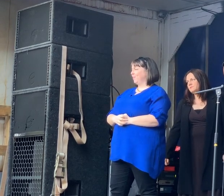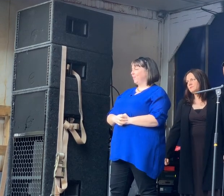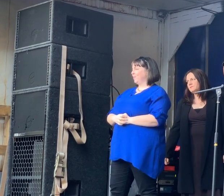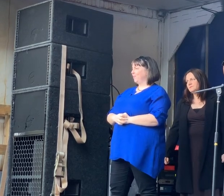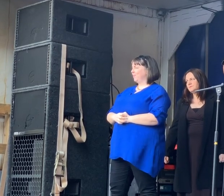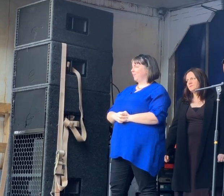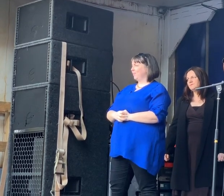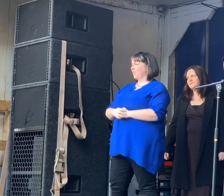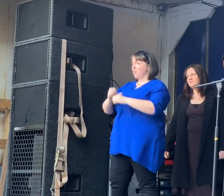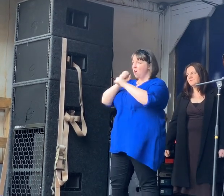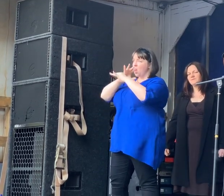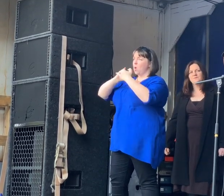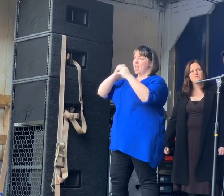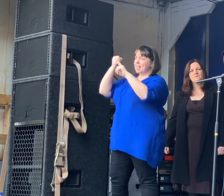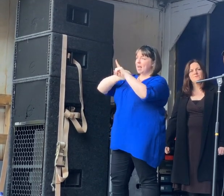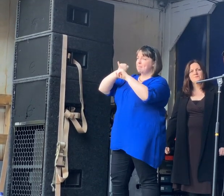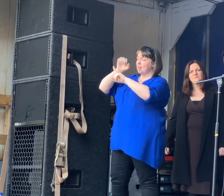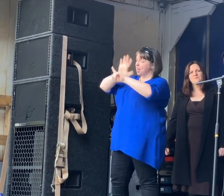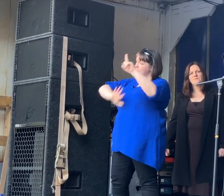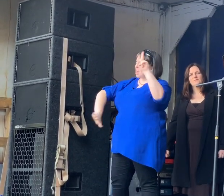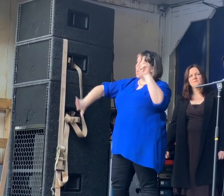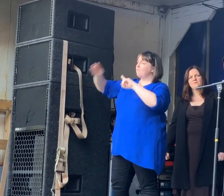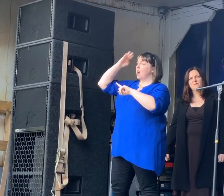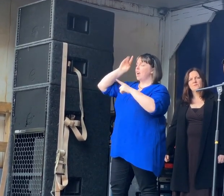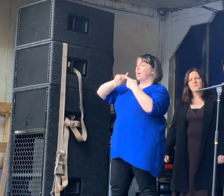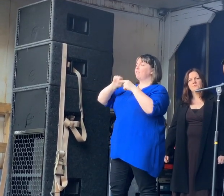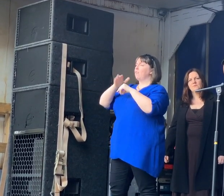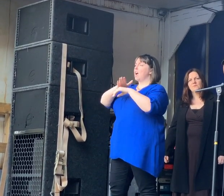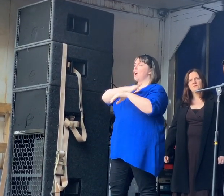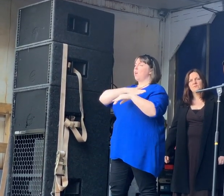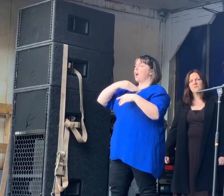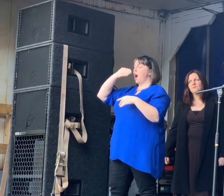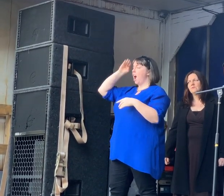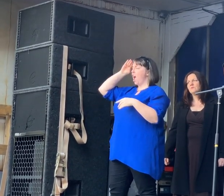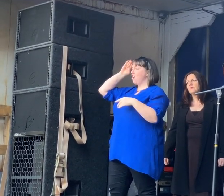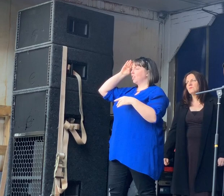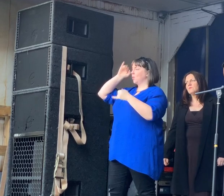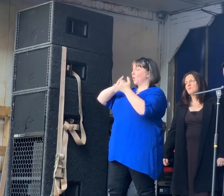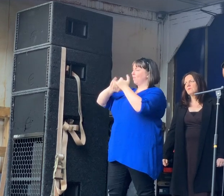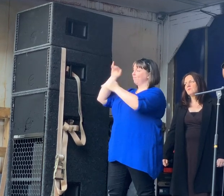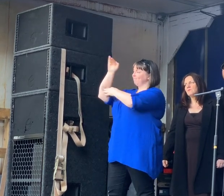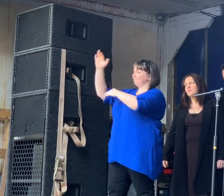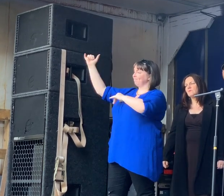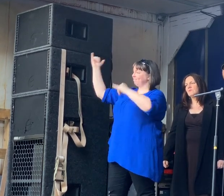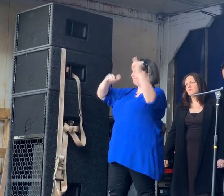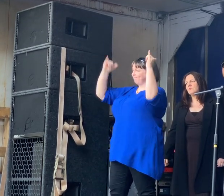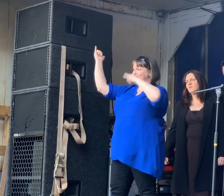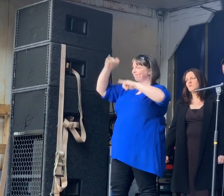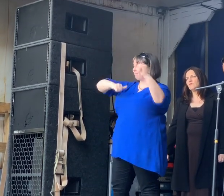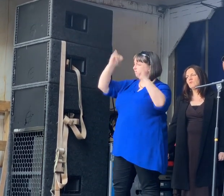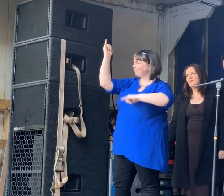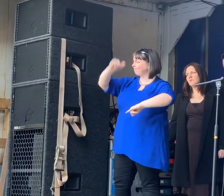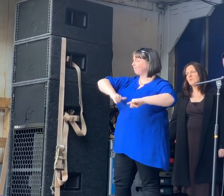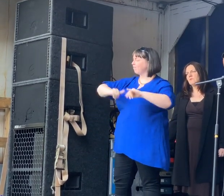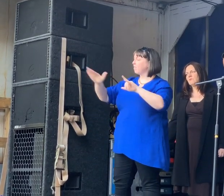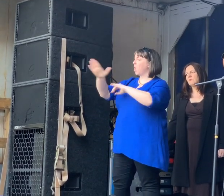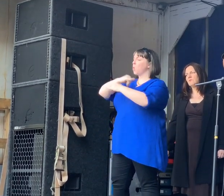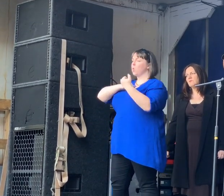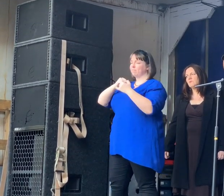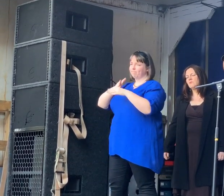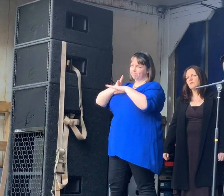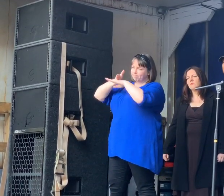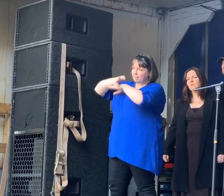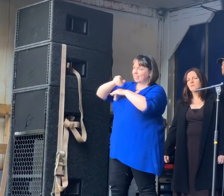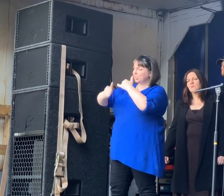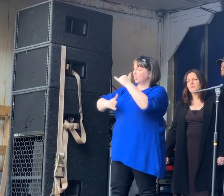to all campaigners nationwide, and to our Irish diaspora, to all who have worked tirelessly this